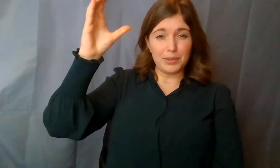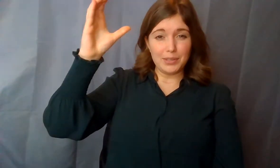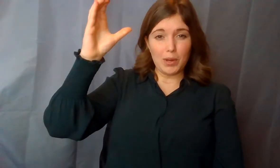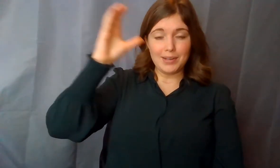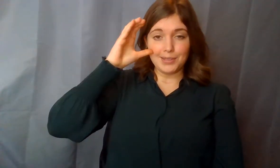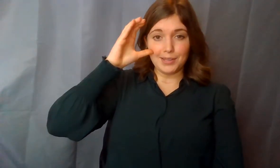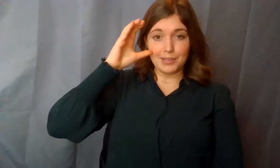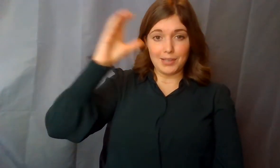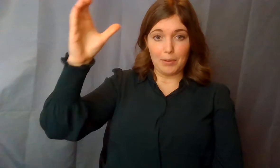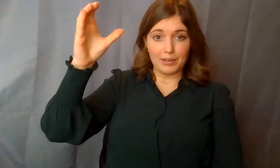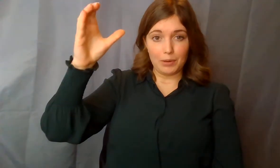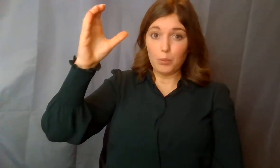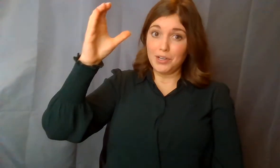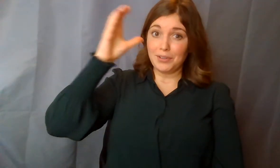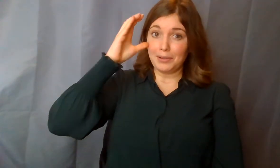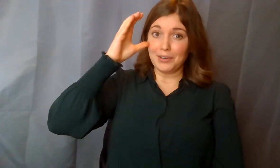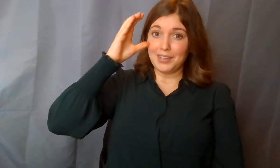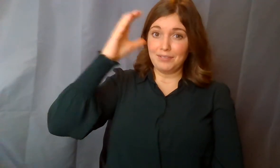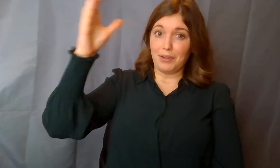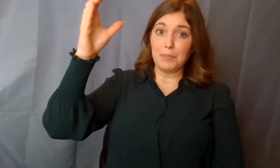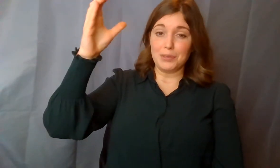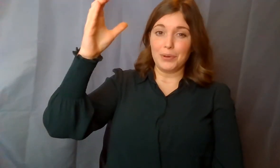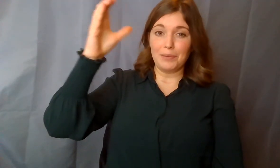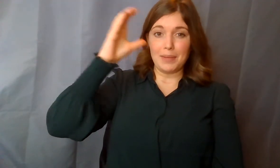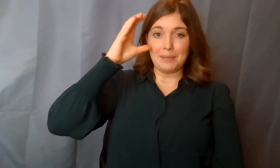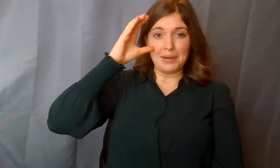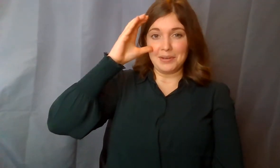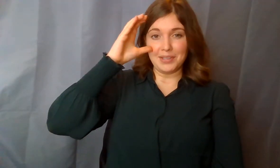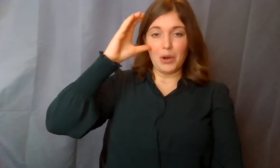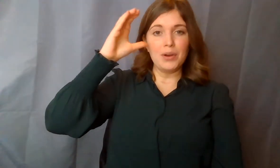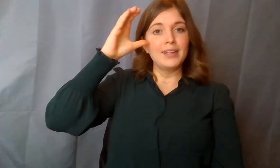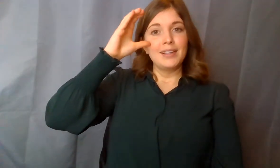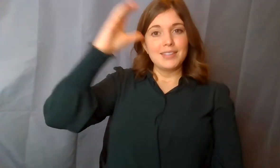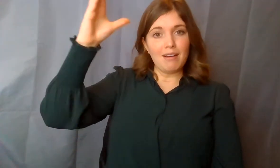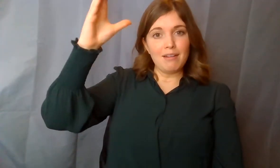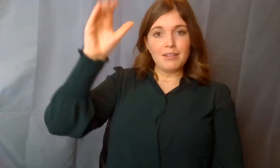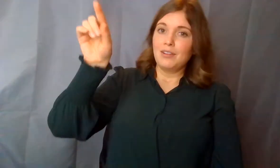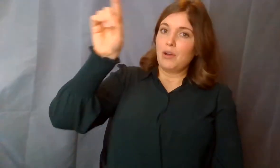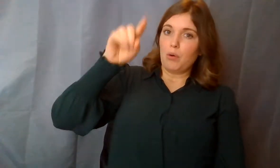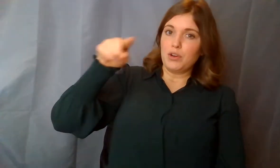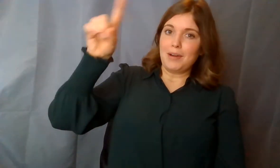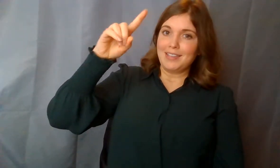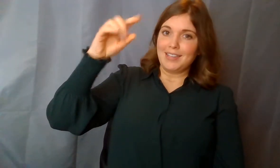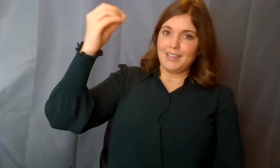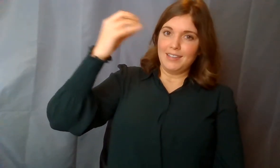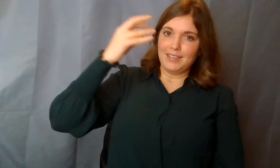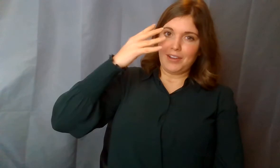this way just because it's how I originally learned it from this book many, many years ago. Sun, or you might see